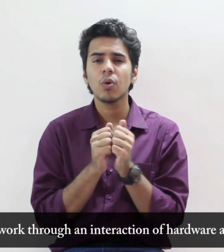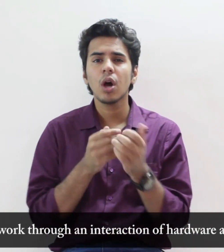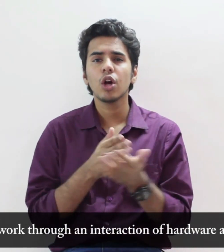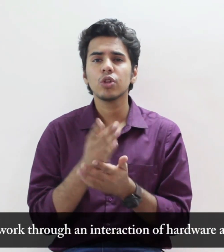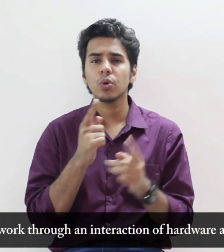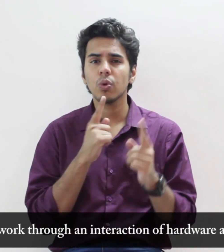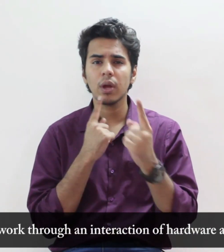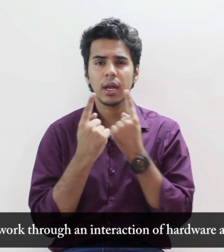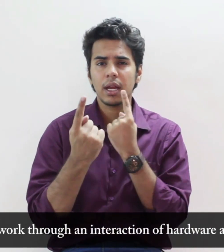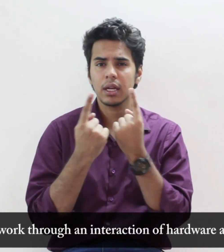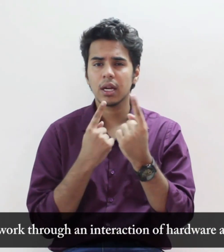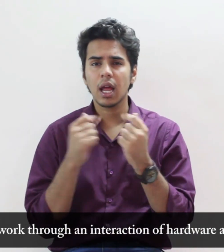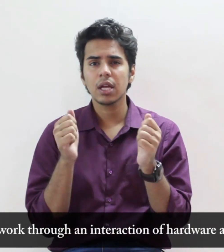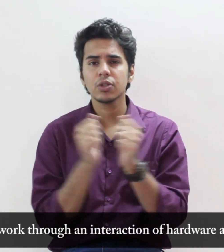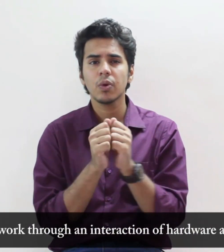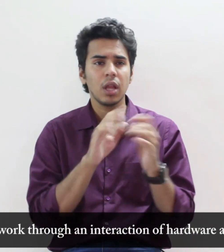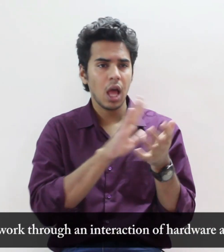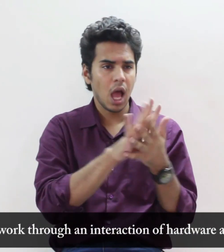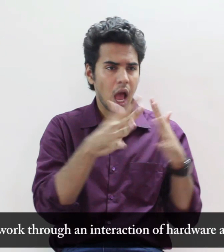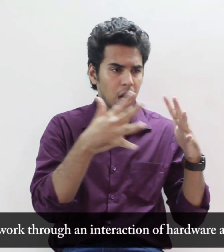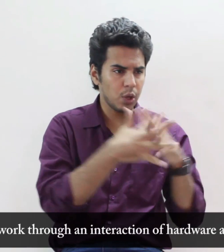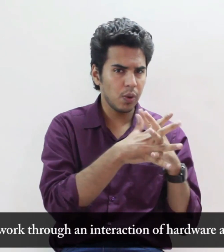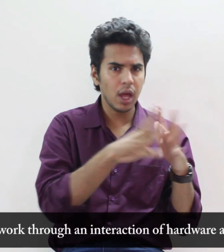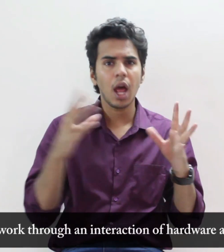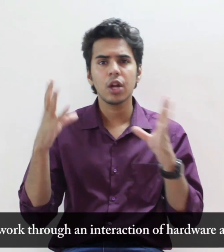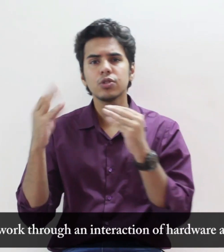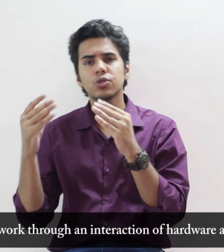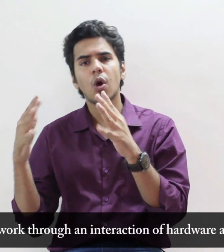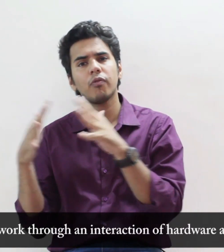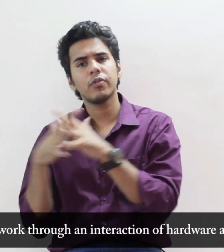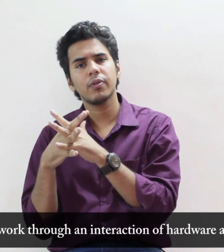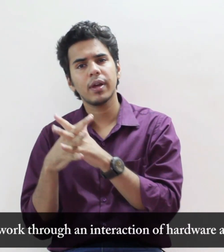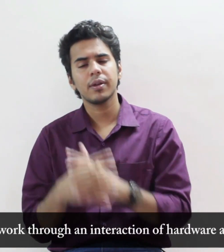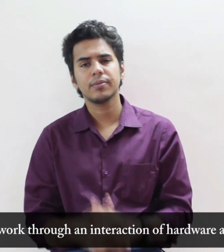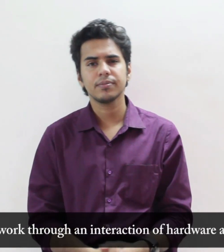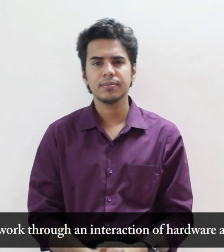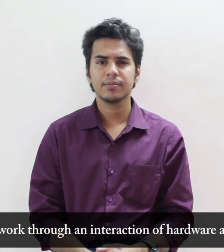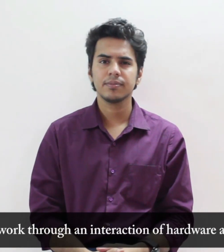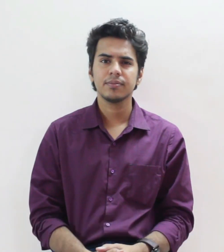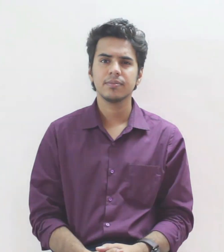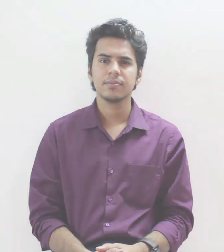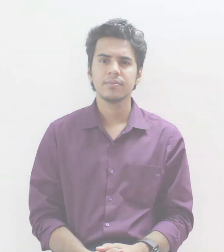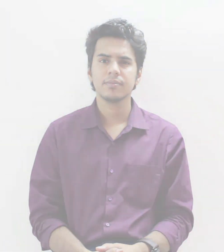Computers work through an interaction of hardware and software.